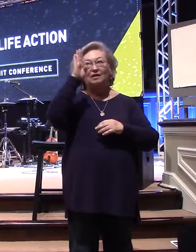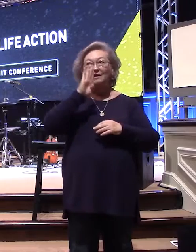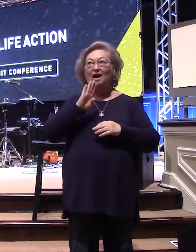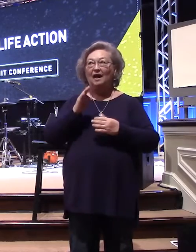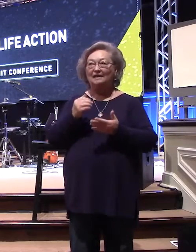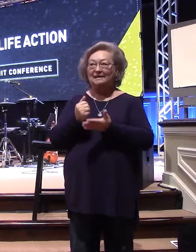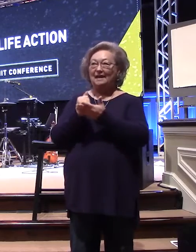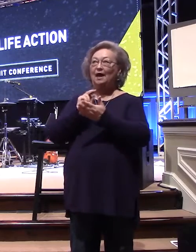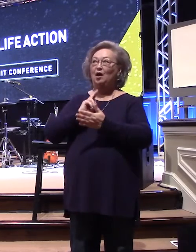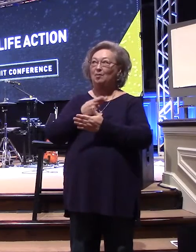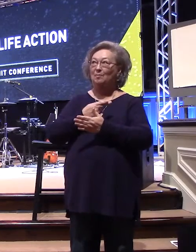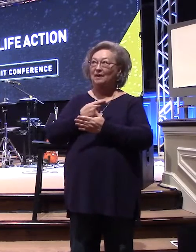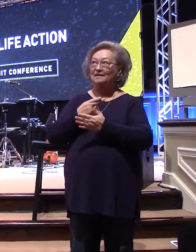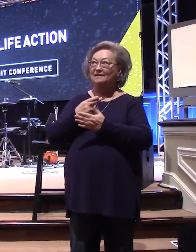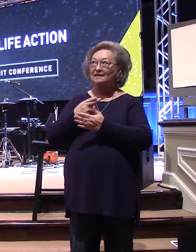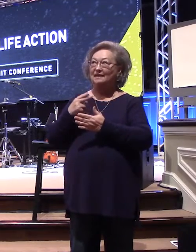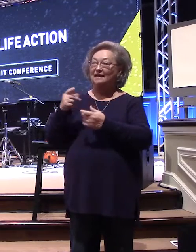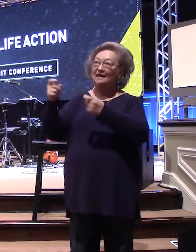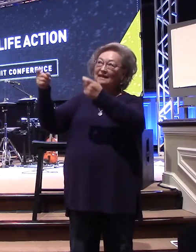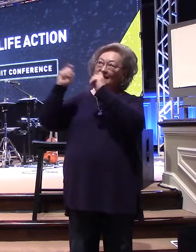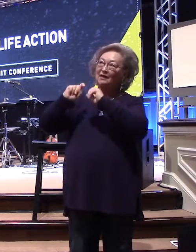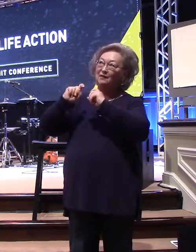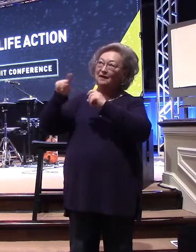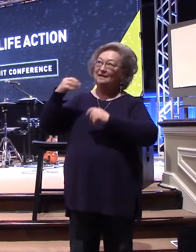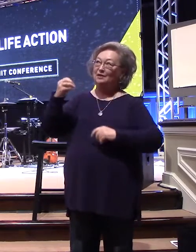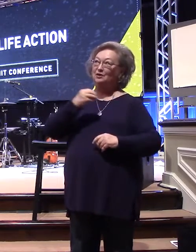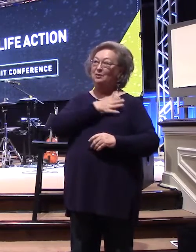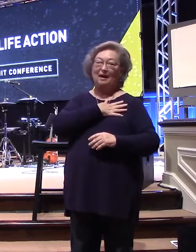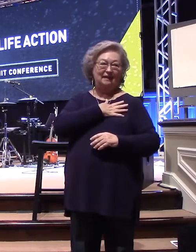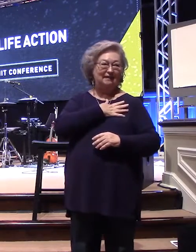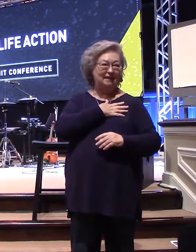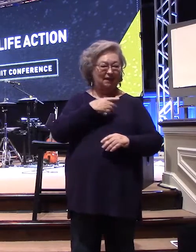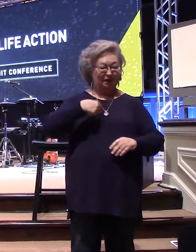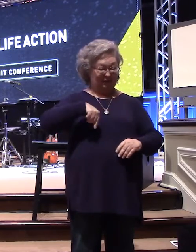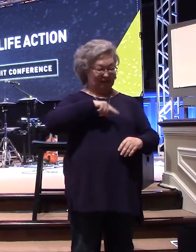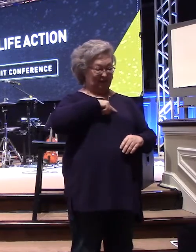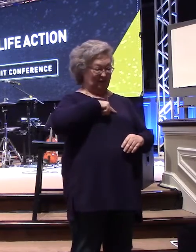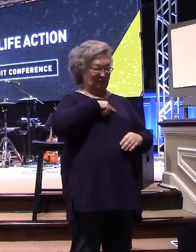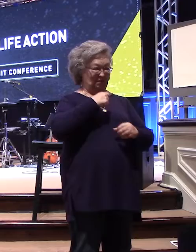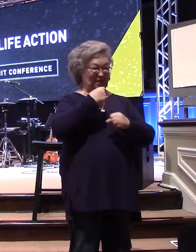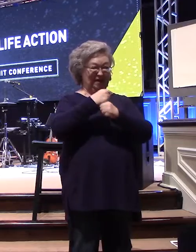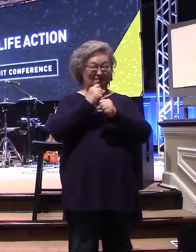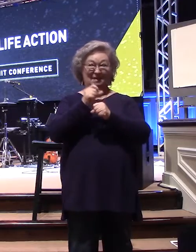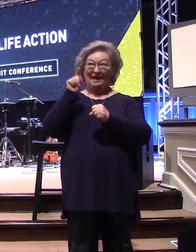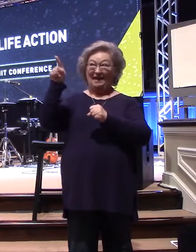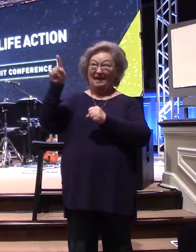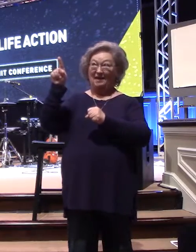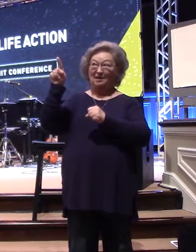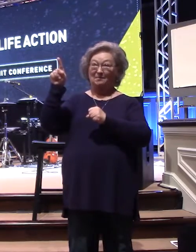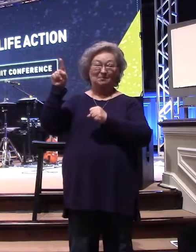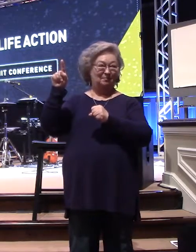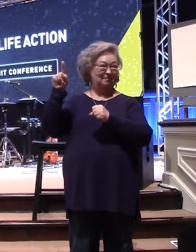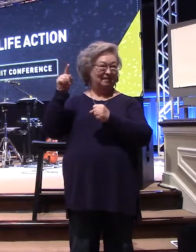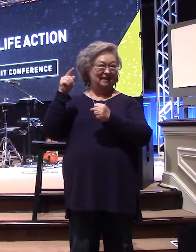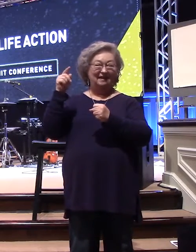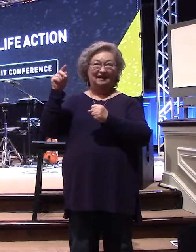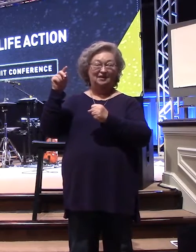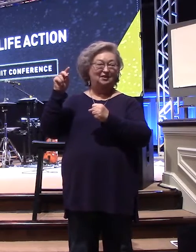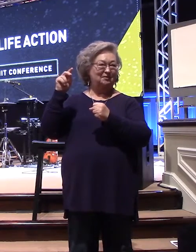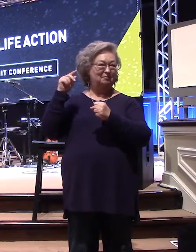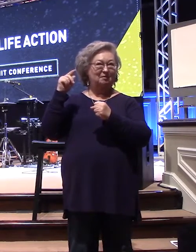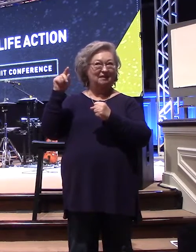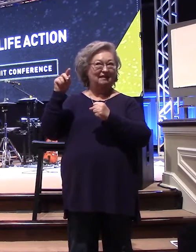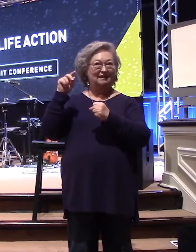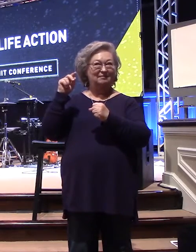grace to make Him look good to the people around us by how we do life together. So let's again have another word of prayer as we get things started, and